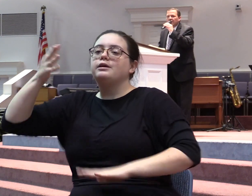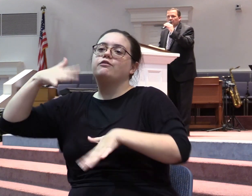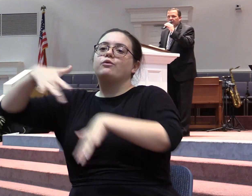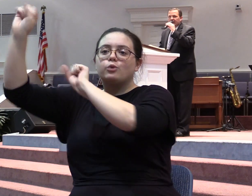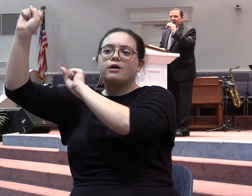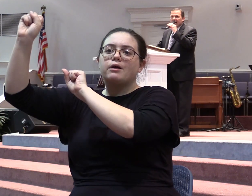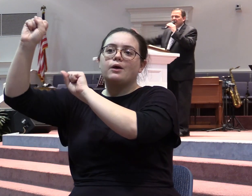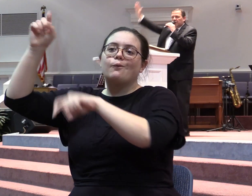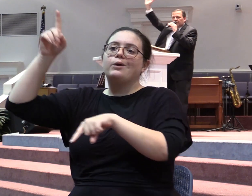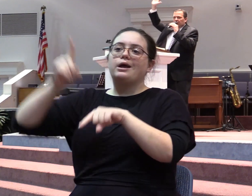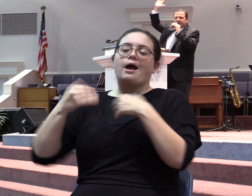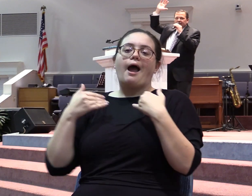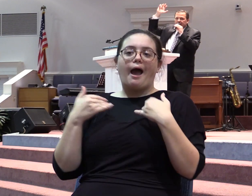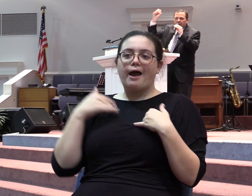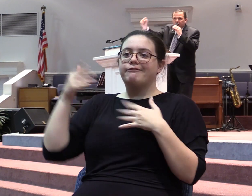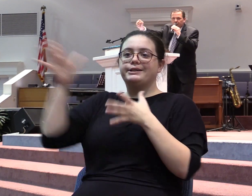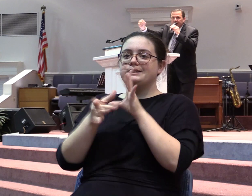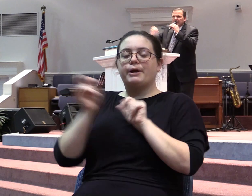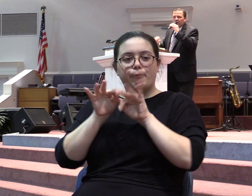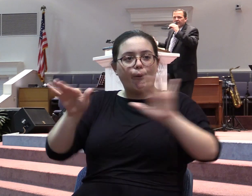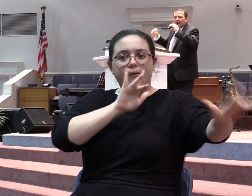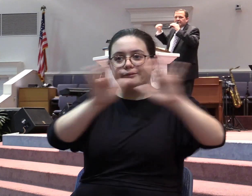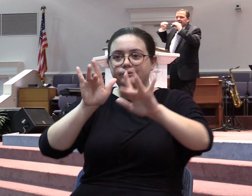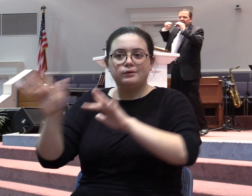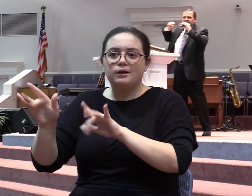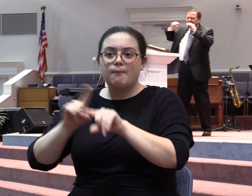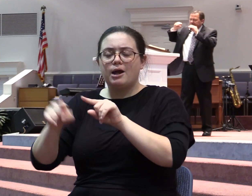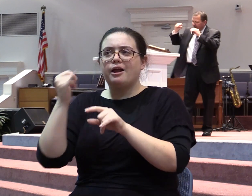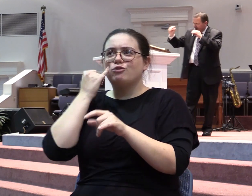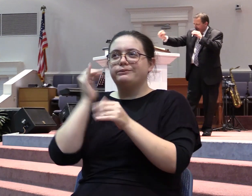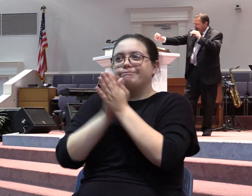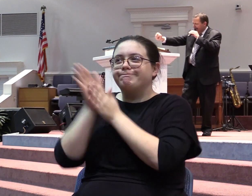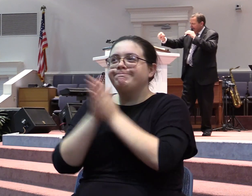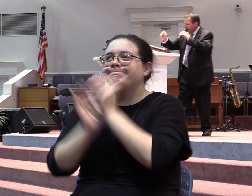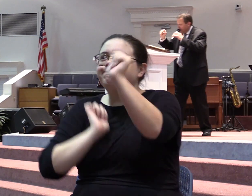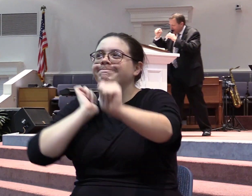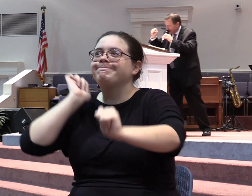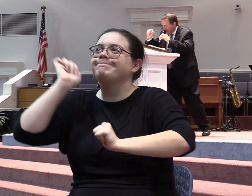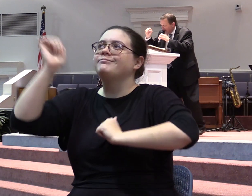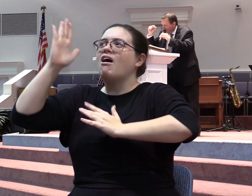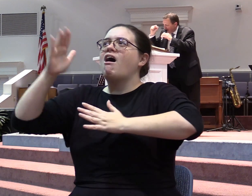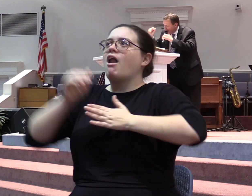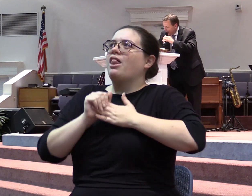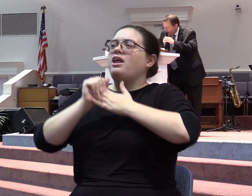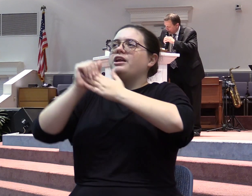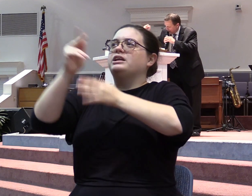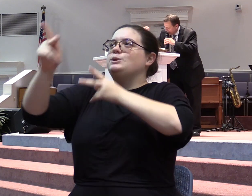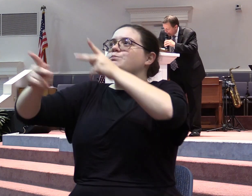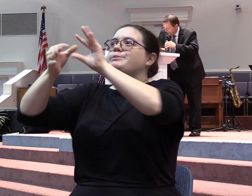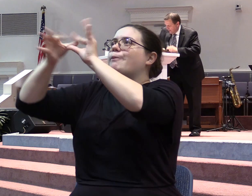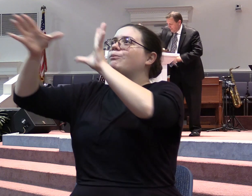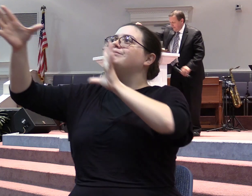God that we can have. But if we can get hungry for God to lead us and guide us to some